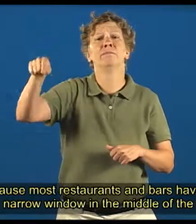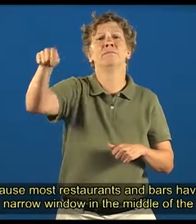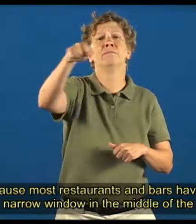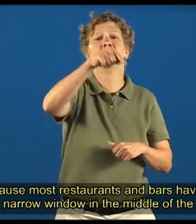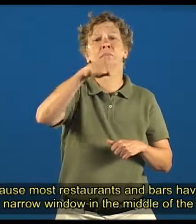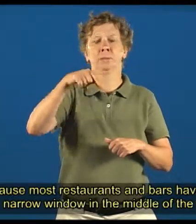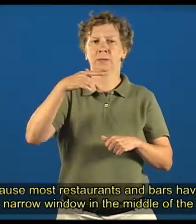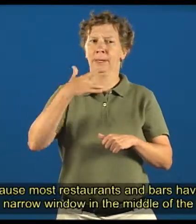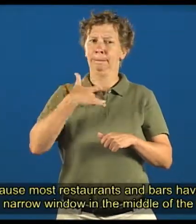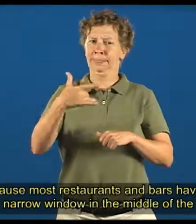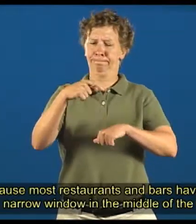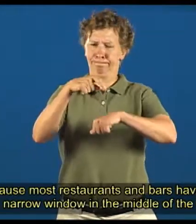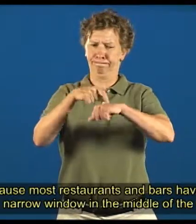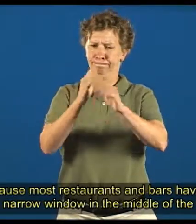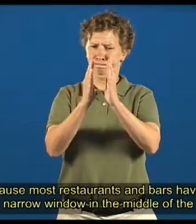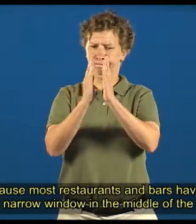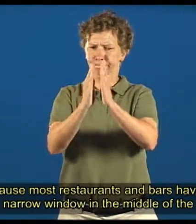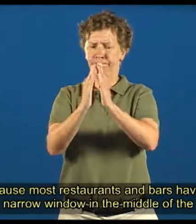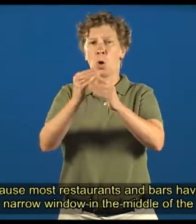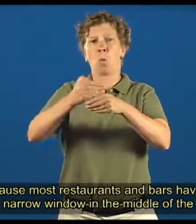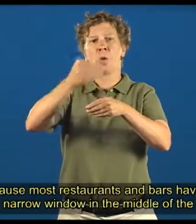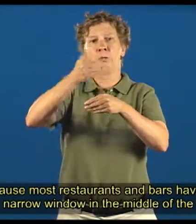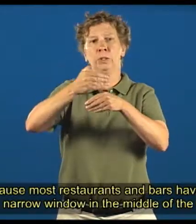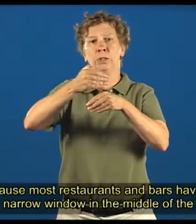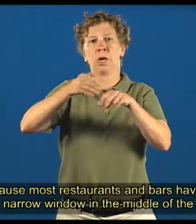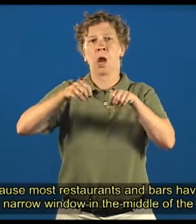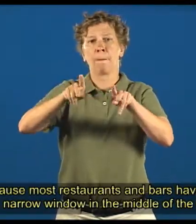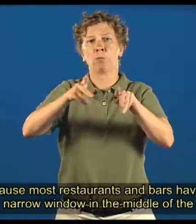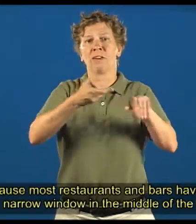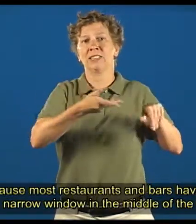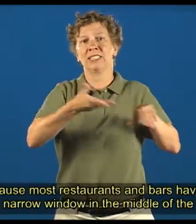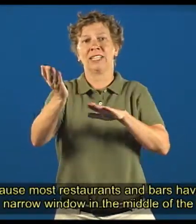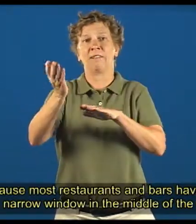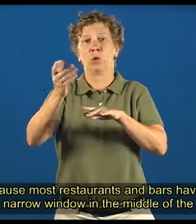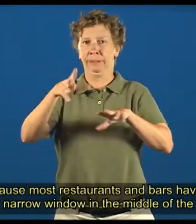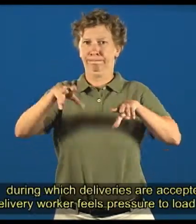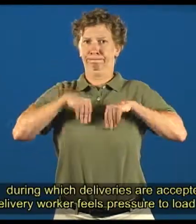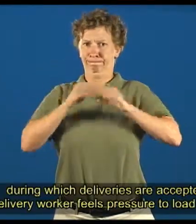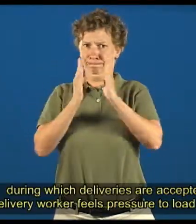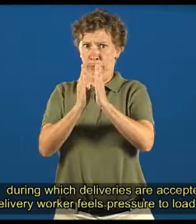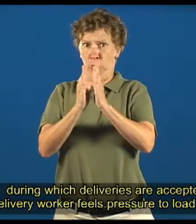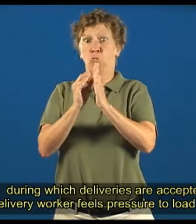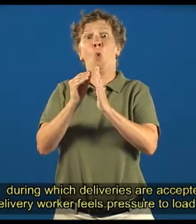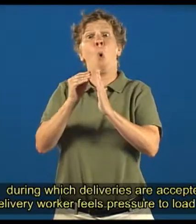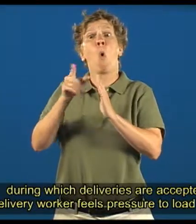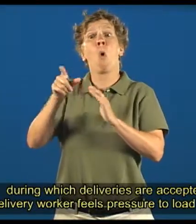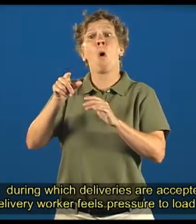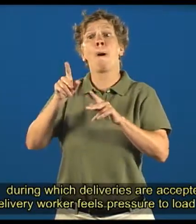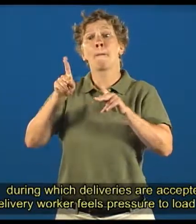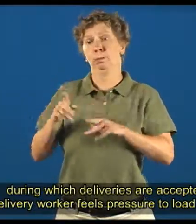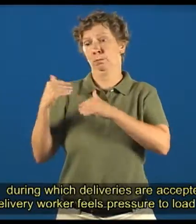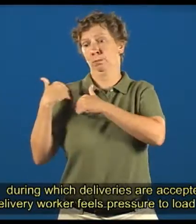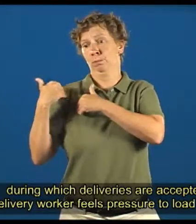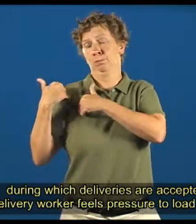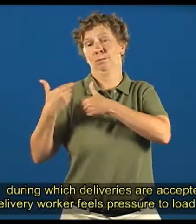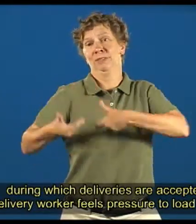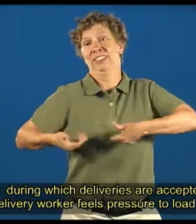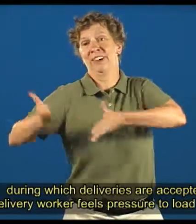Because most restaurants and bars have only a narrow window in the middle of the day during which deliveries are accepted, the